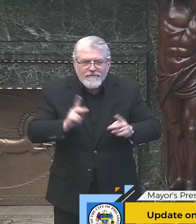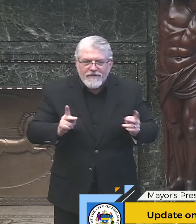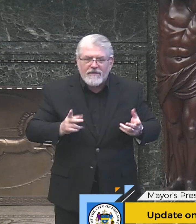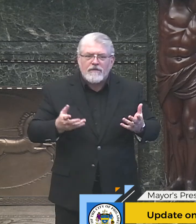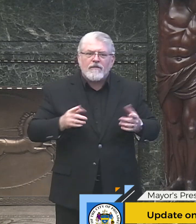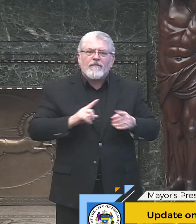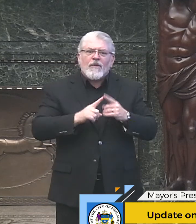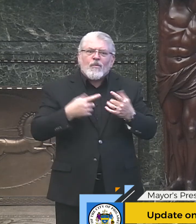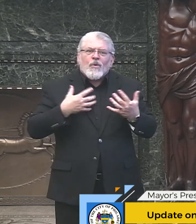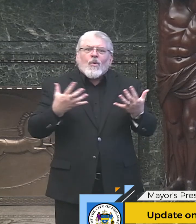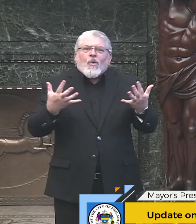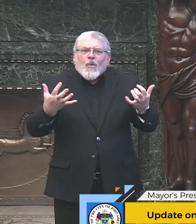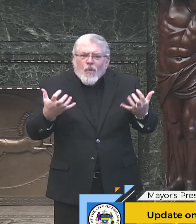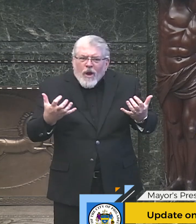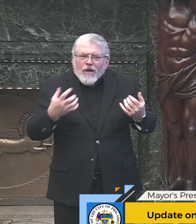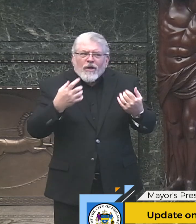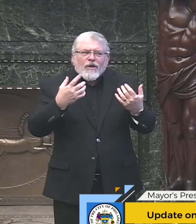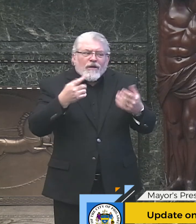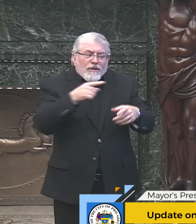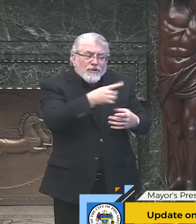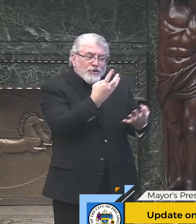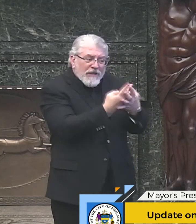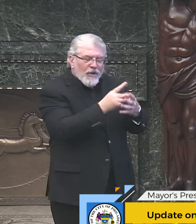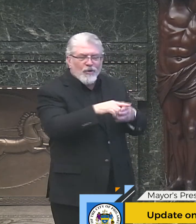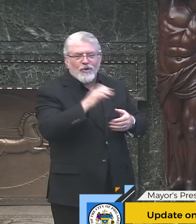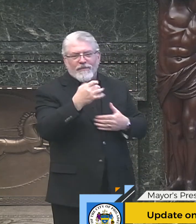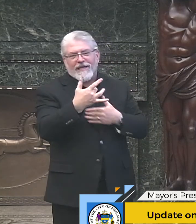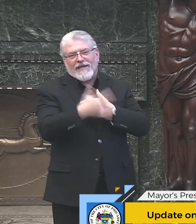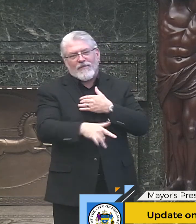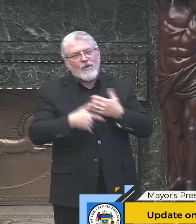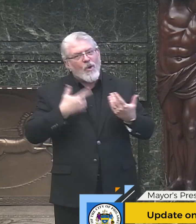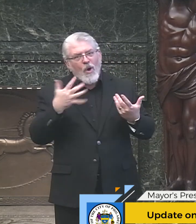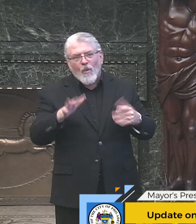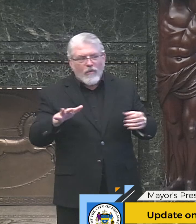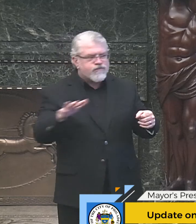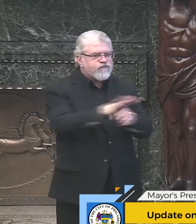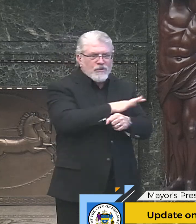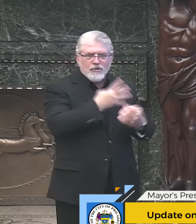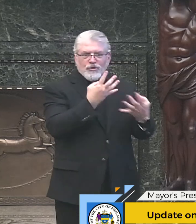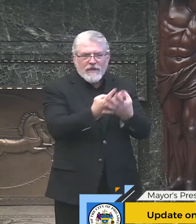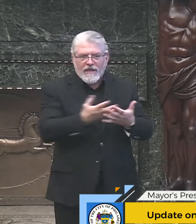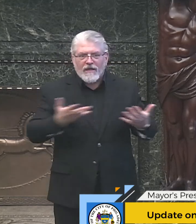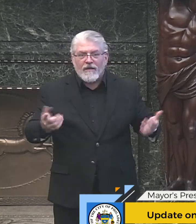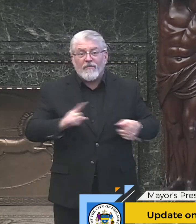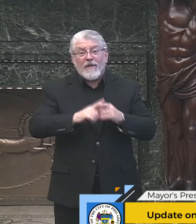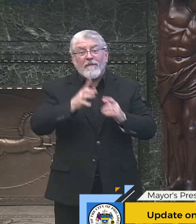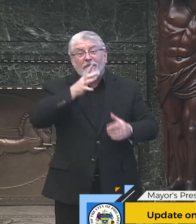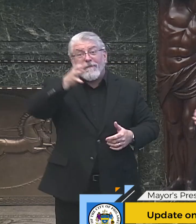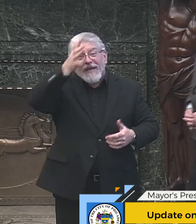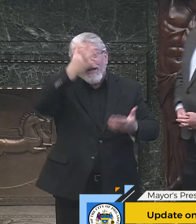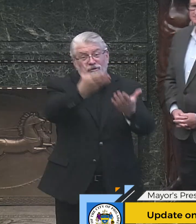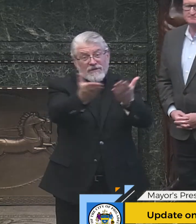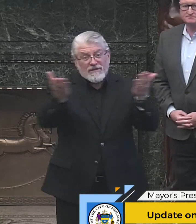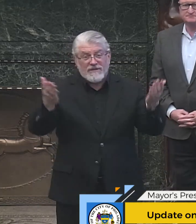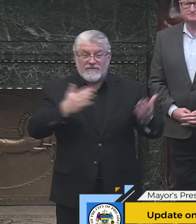incumbent upon parents to act like parents and to make sure their kids stay home. Okay, thank you, Mayor.